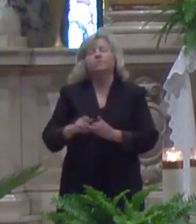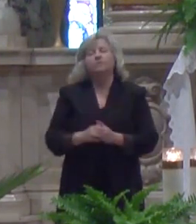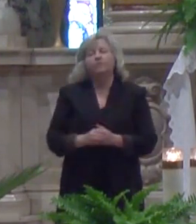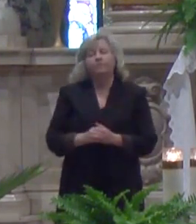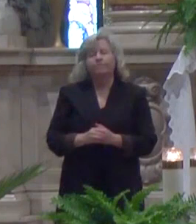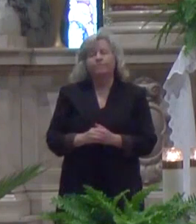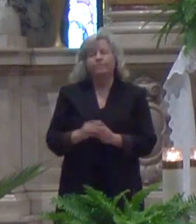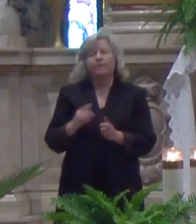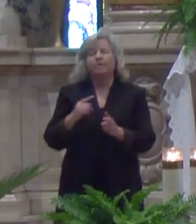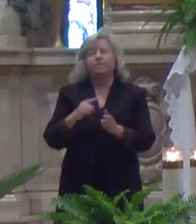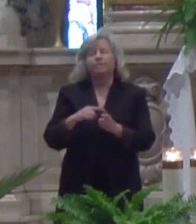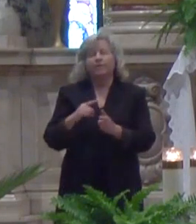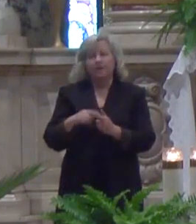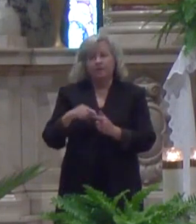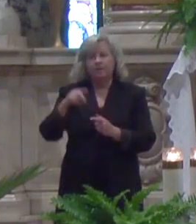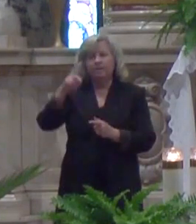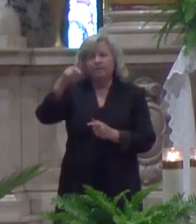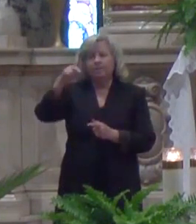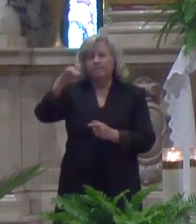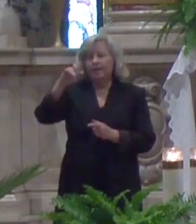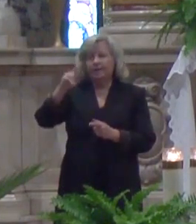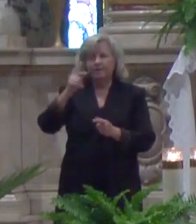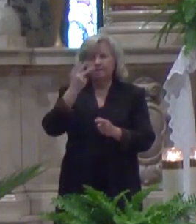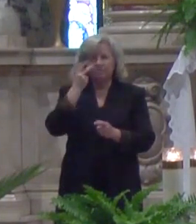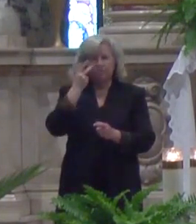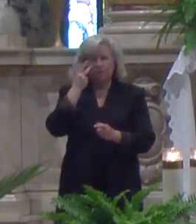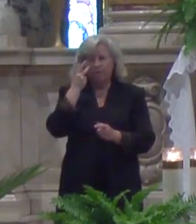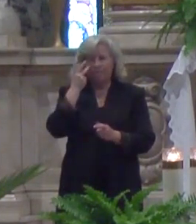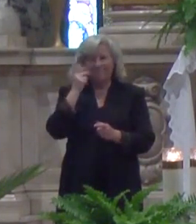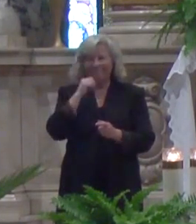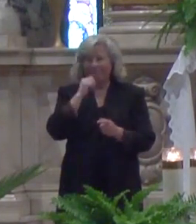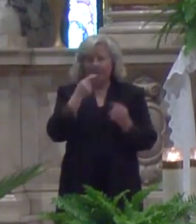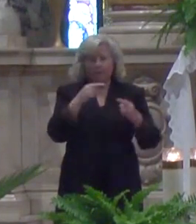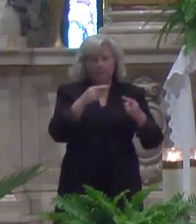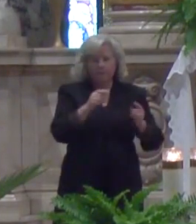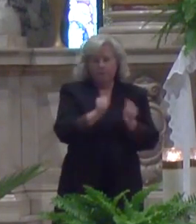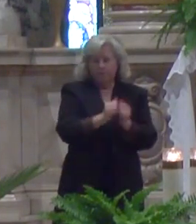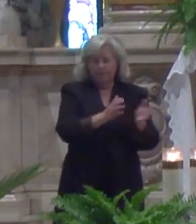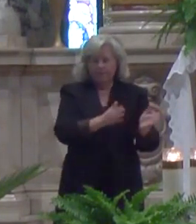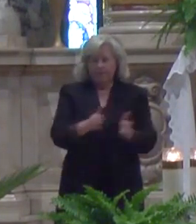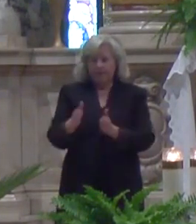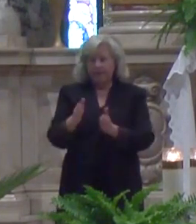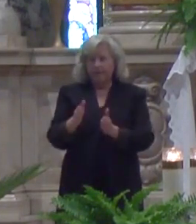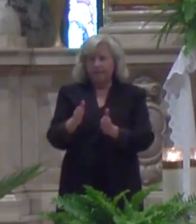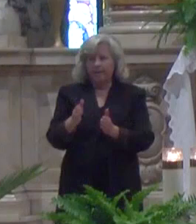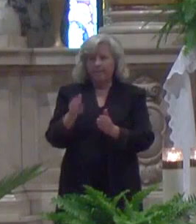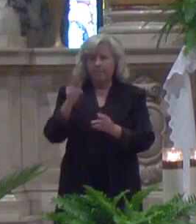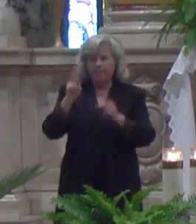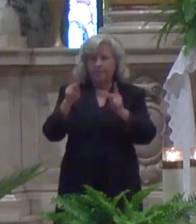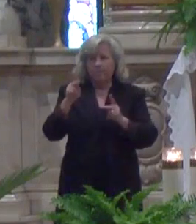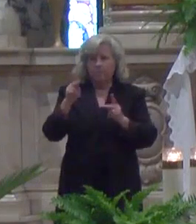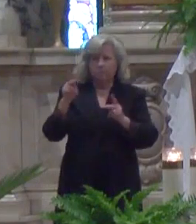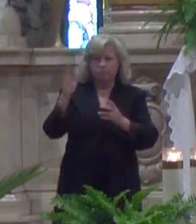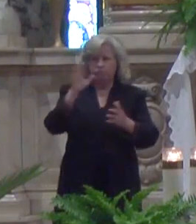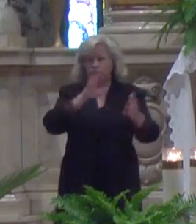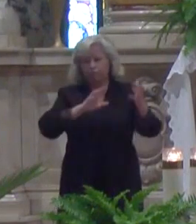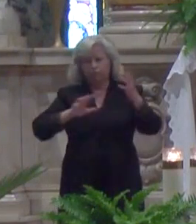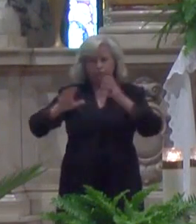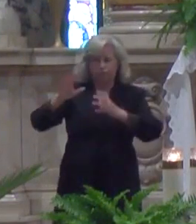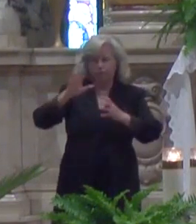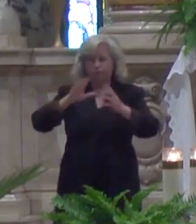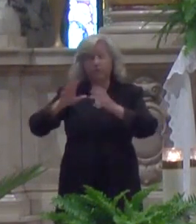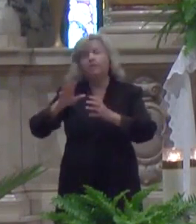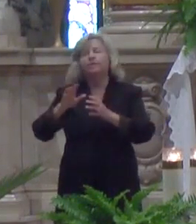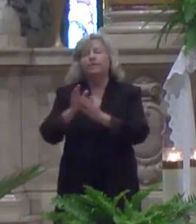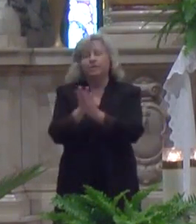Let him be crucified. When Pilate saw that he was not succeeding at all, but that a riot was breaking out instead, he took water and washed his hands